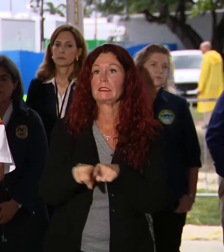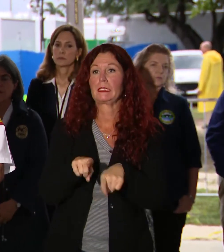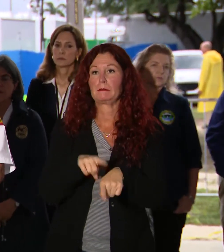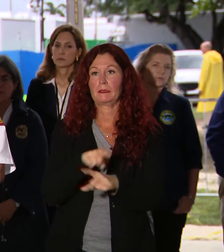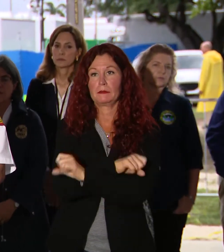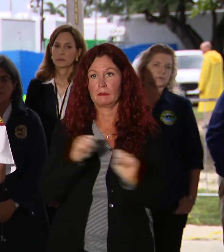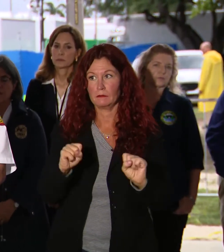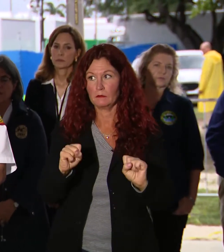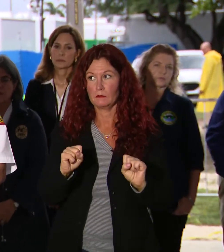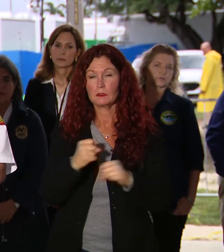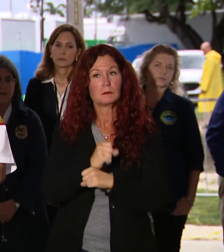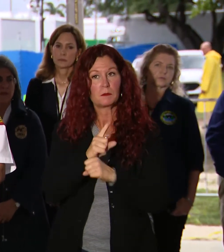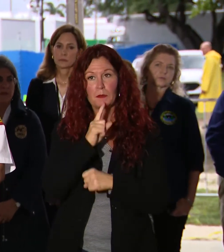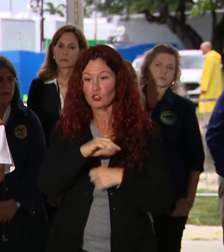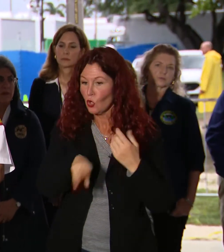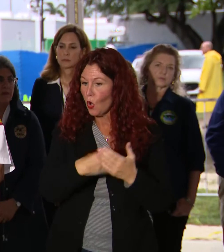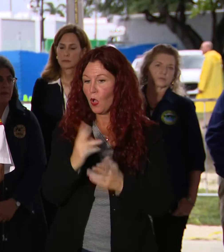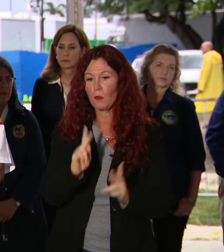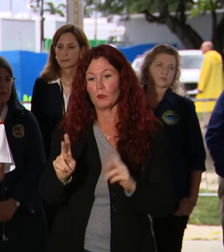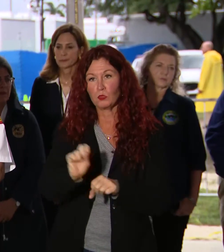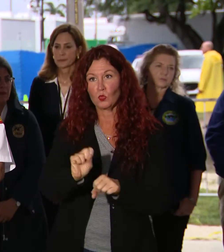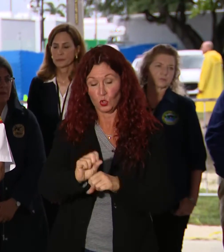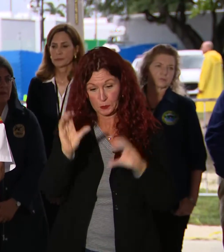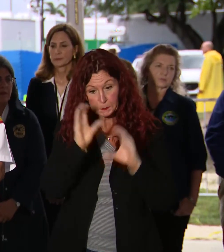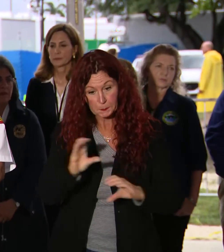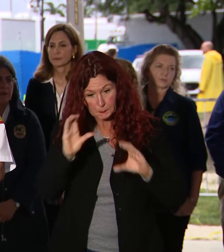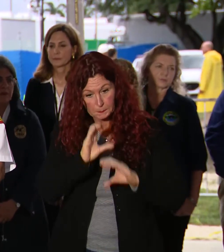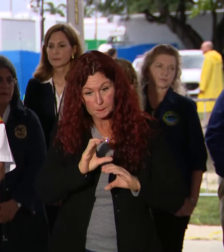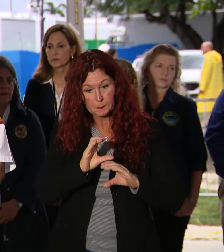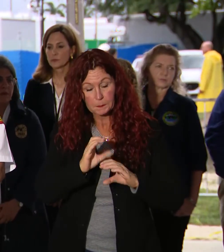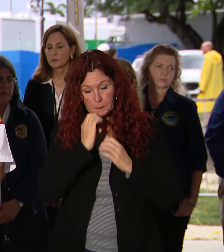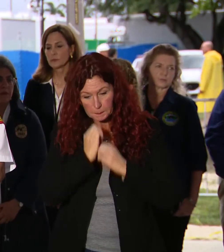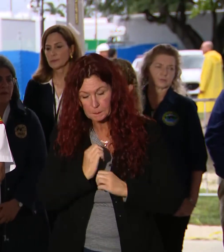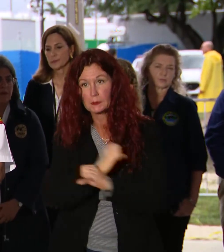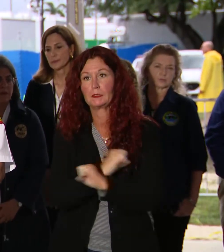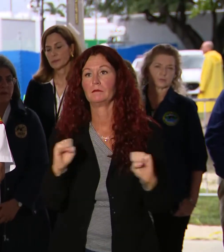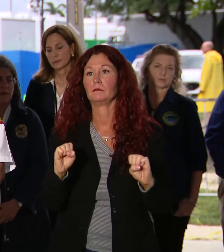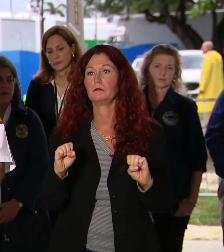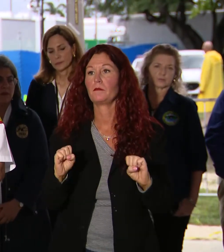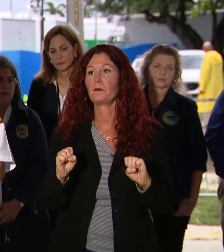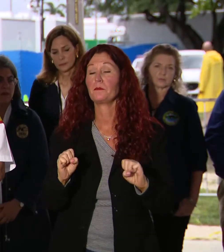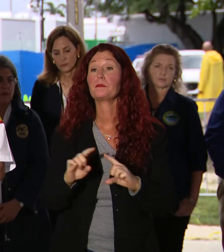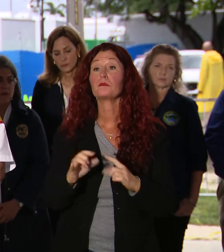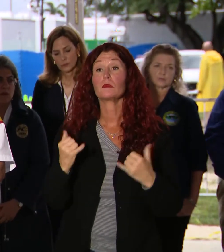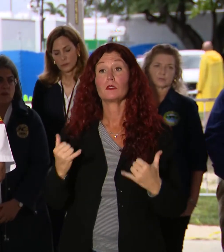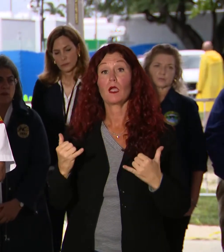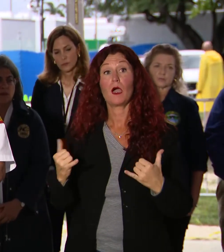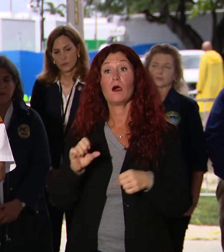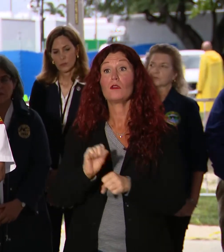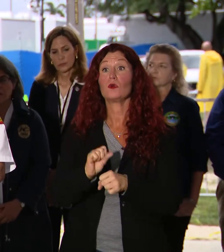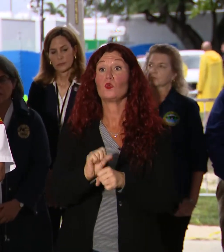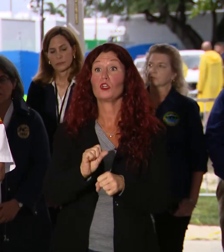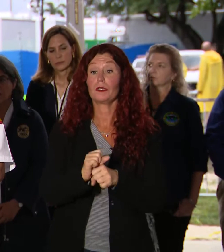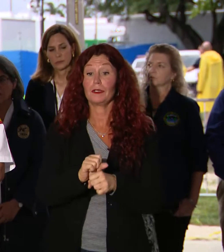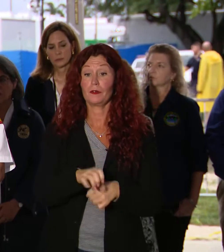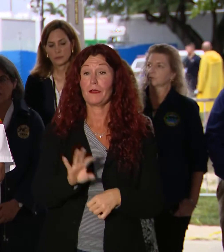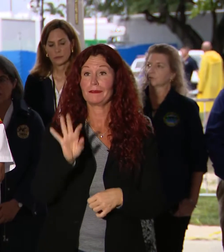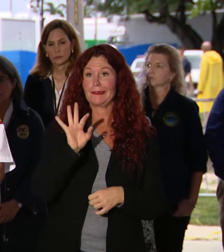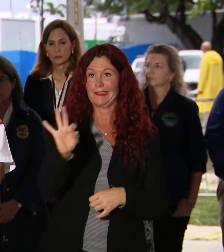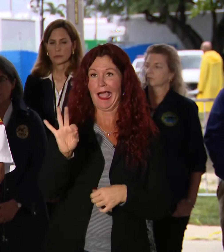and accountability of all personnel. At this time, rescue squads will be working in 3 of the 9